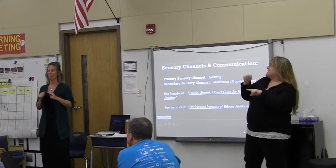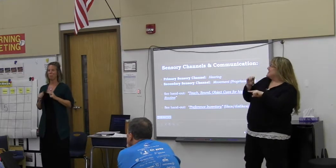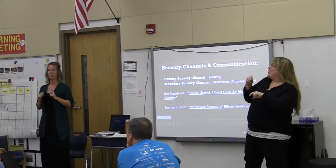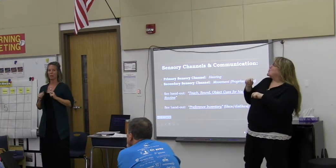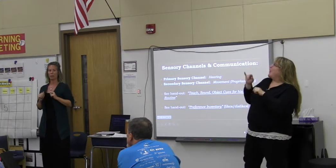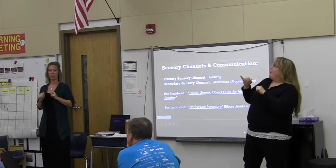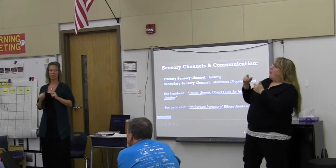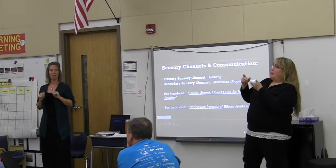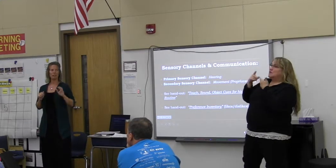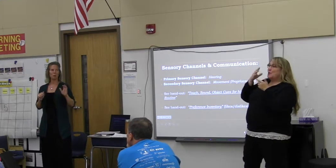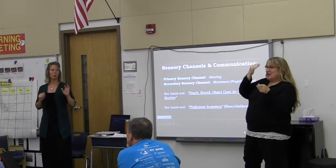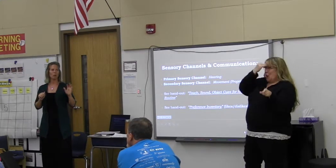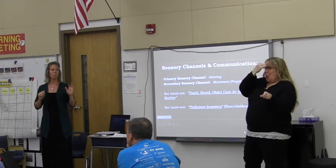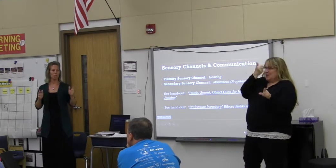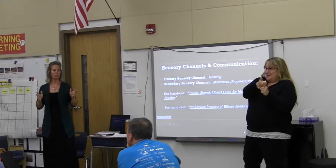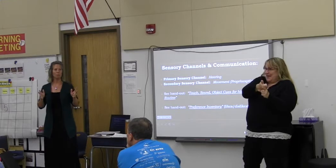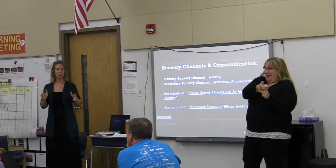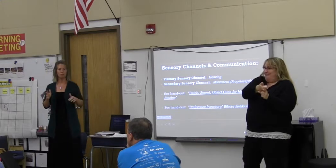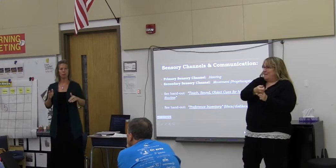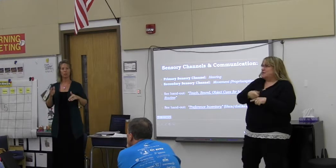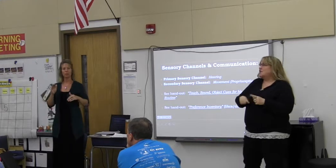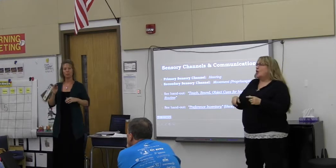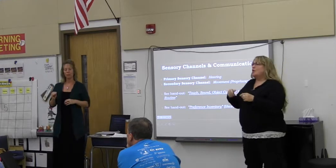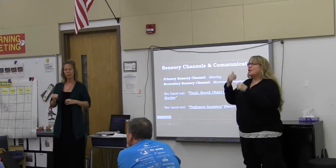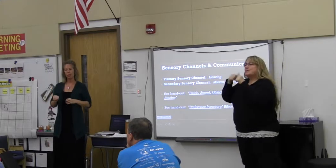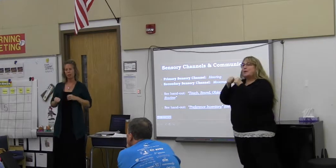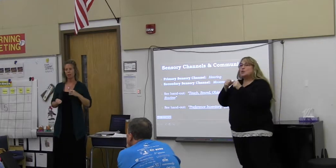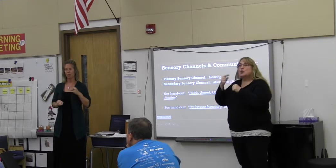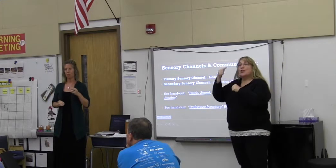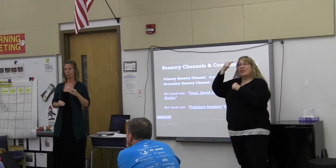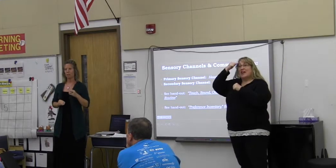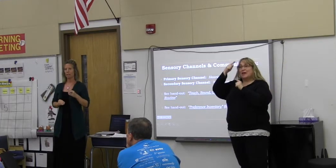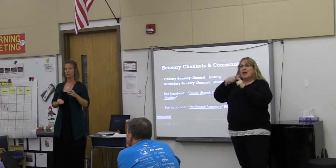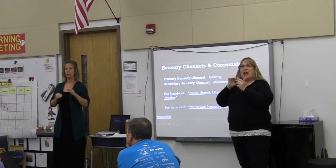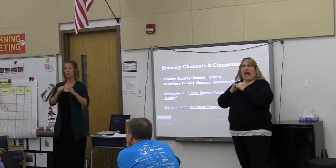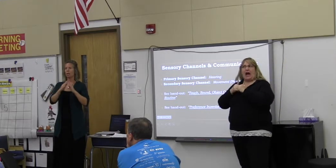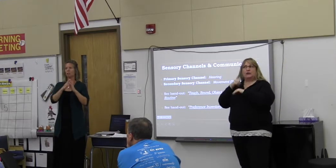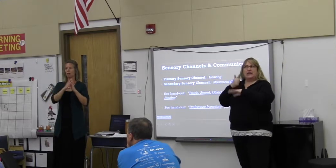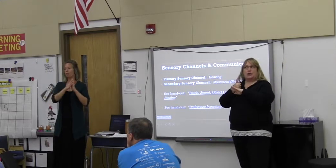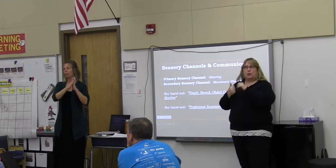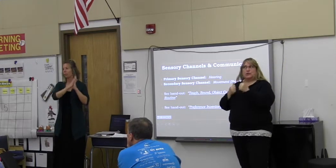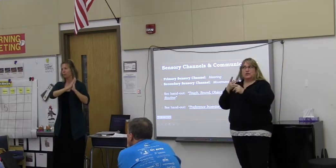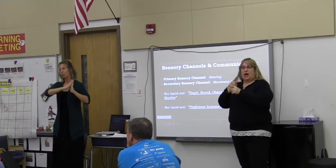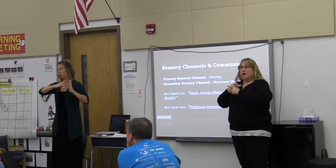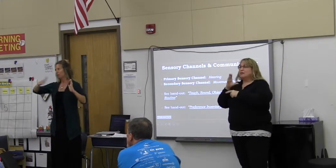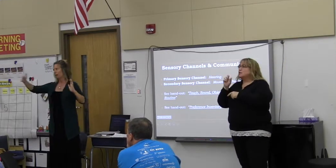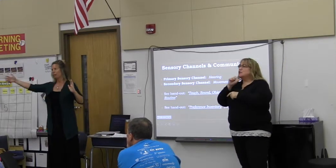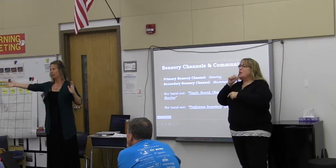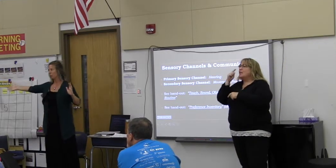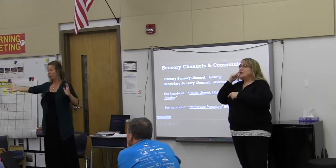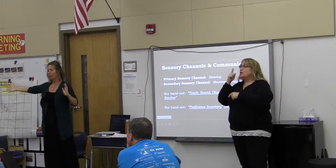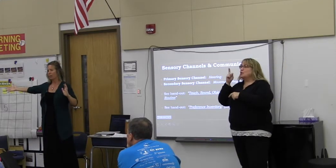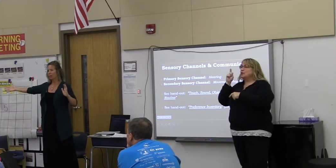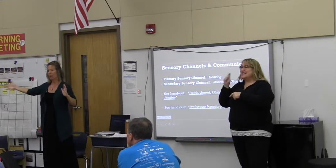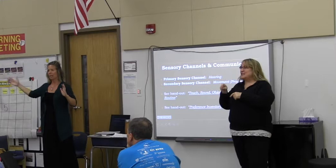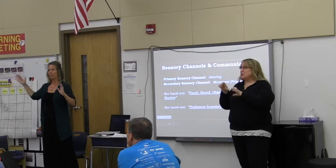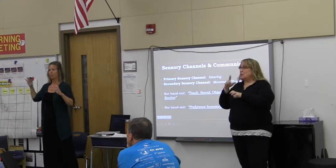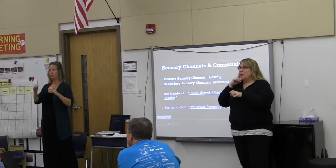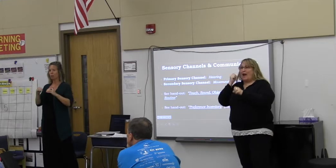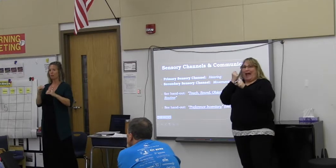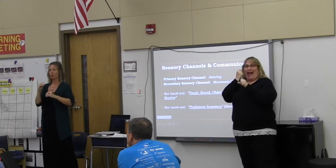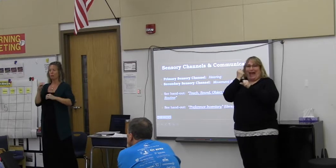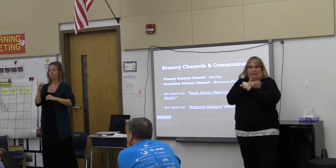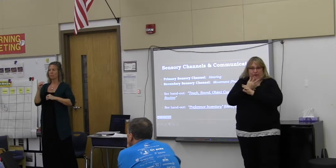Okay? So just be mindful that when you're thinking about cues for the kids, don't think you have to do one for every single part of their day.